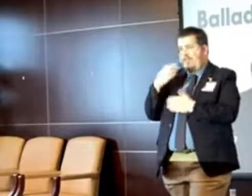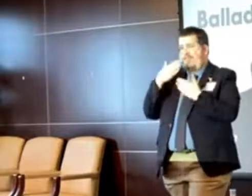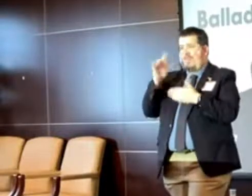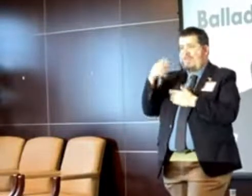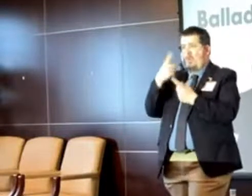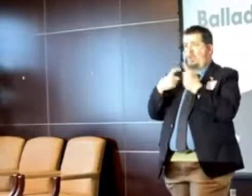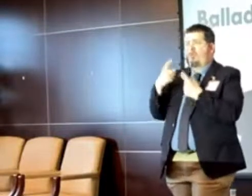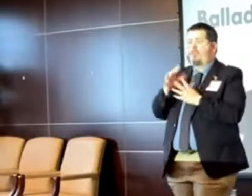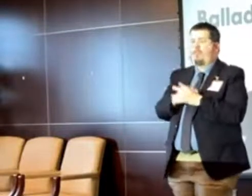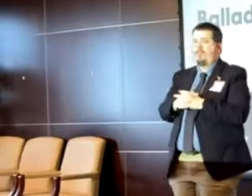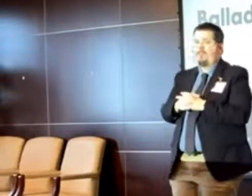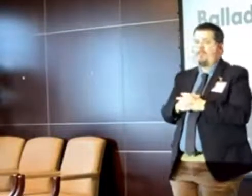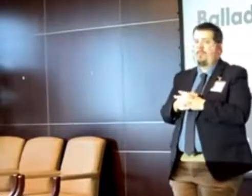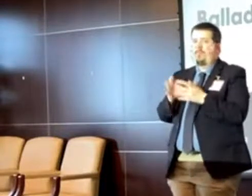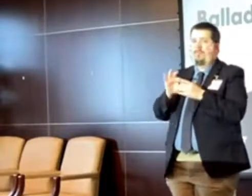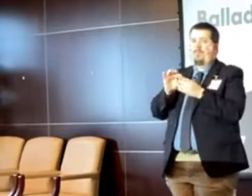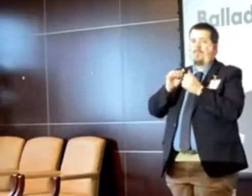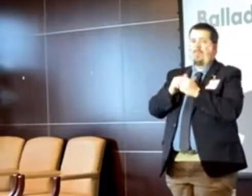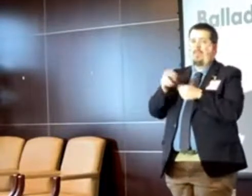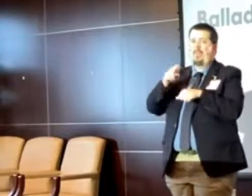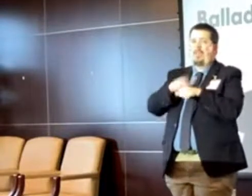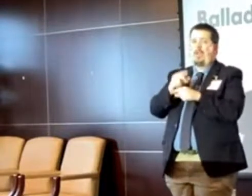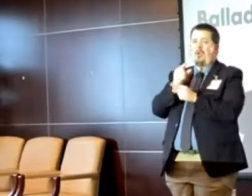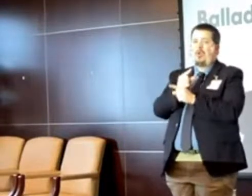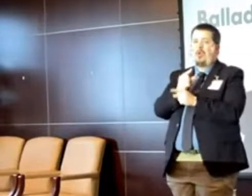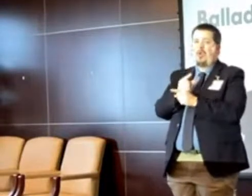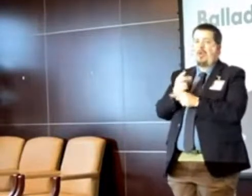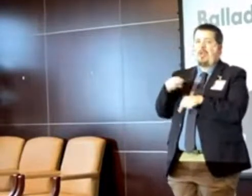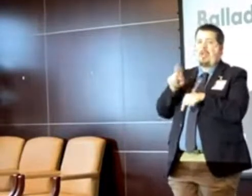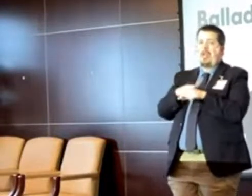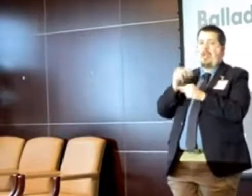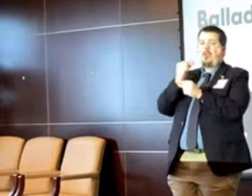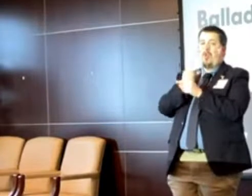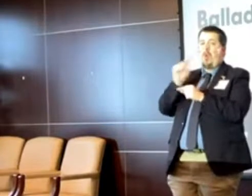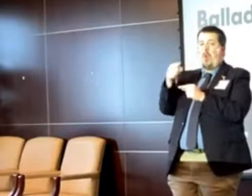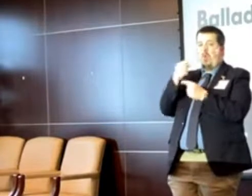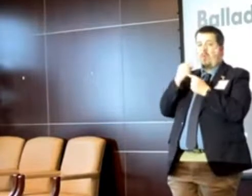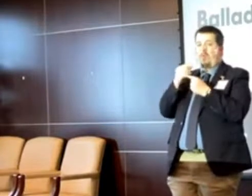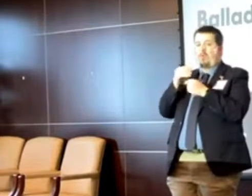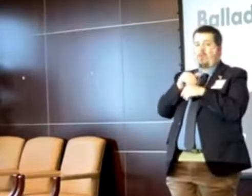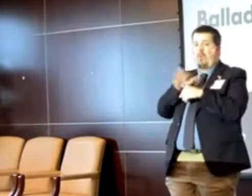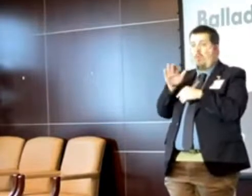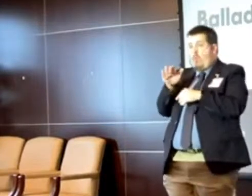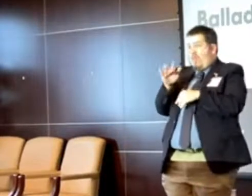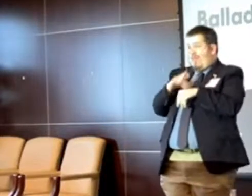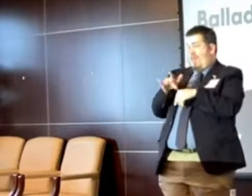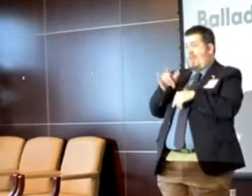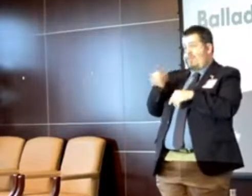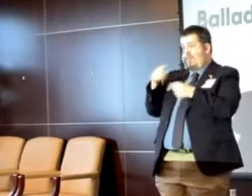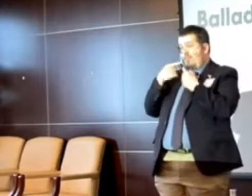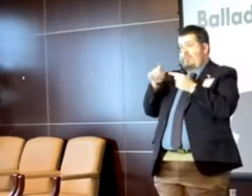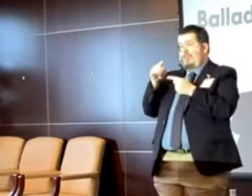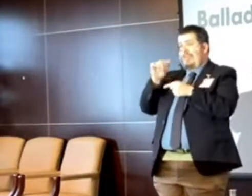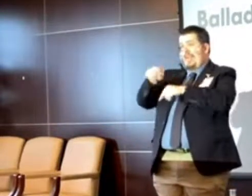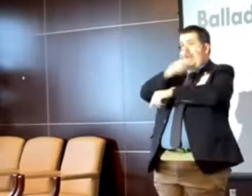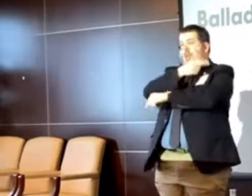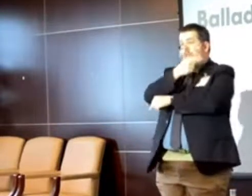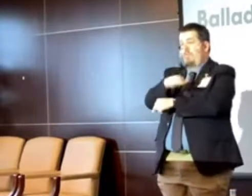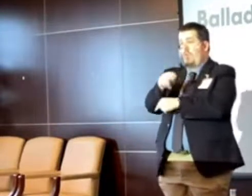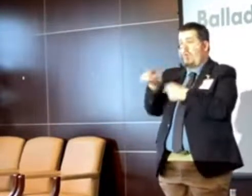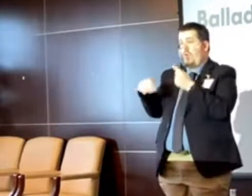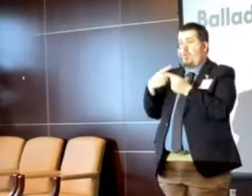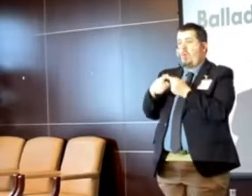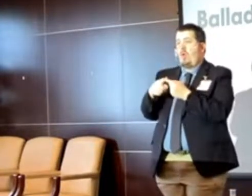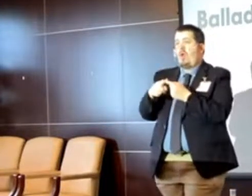question. Regarding National Guard, National Guard is only deployed and eligible to be employed in hospitals when